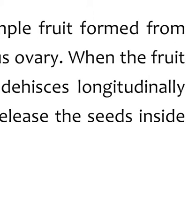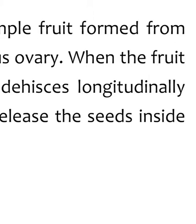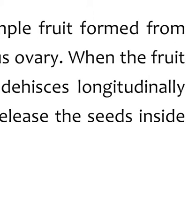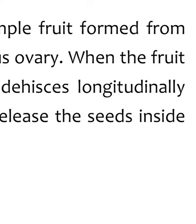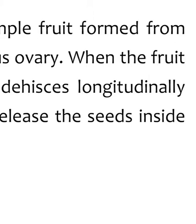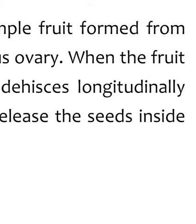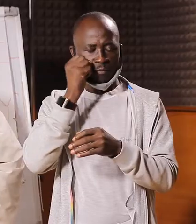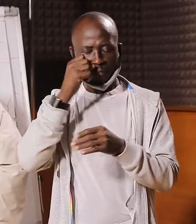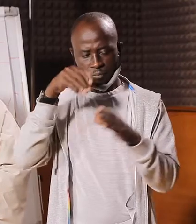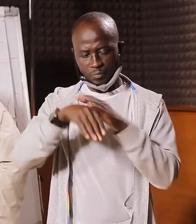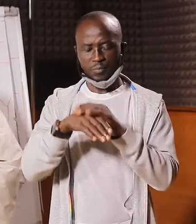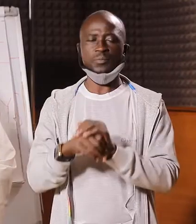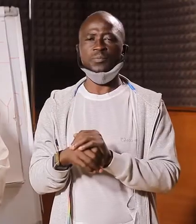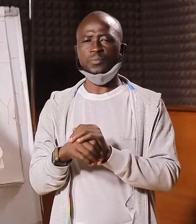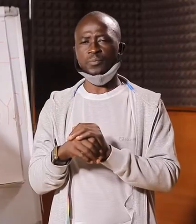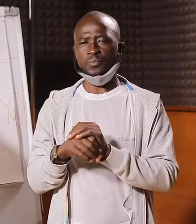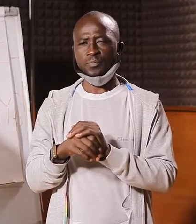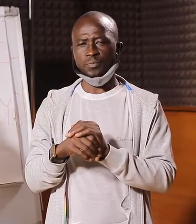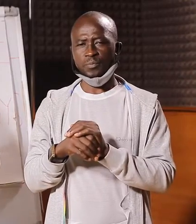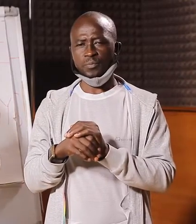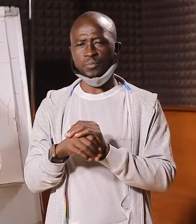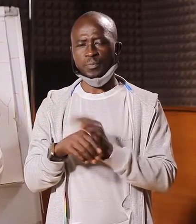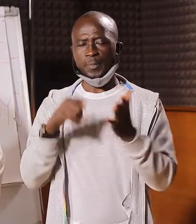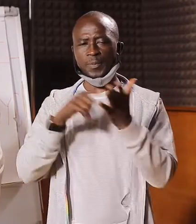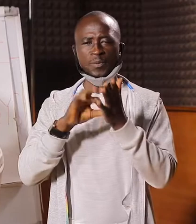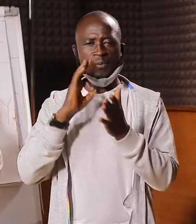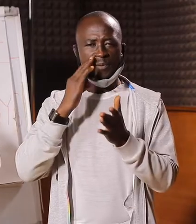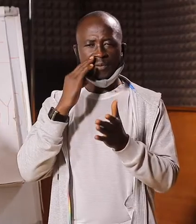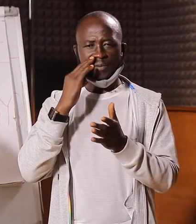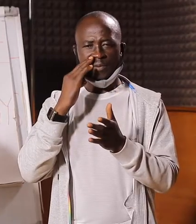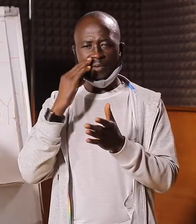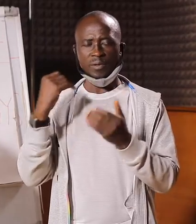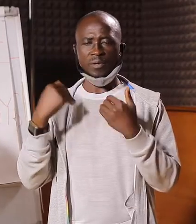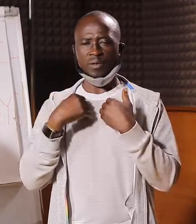seeds inside it. That is, these fruits, they have